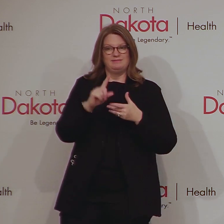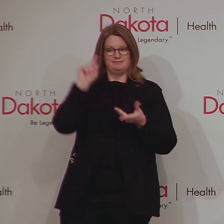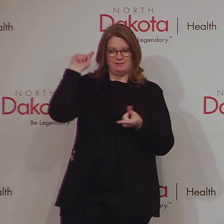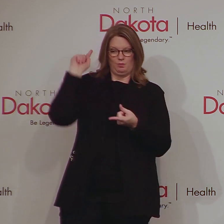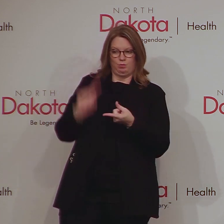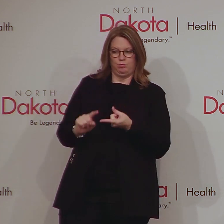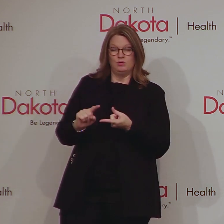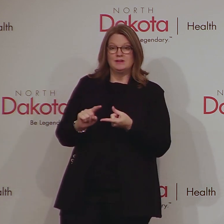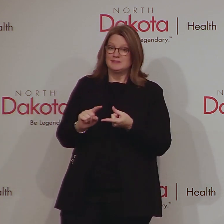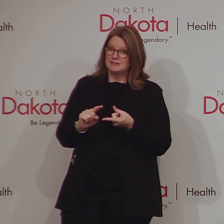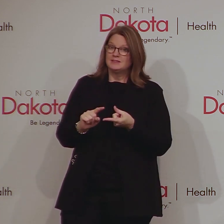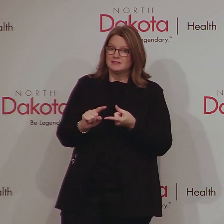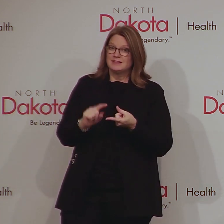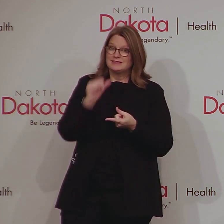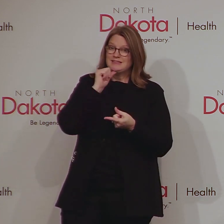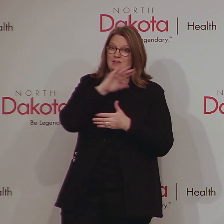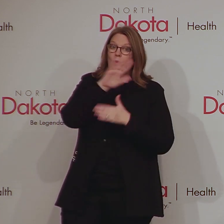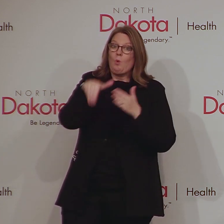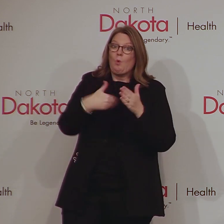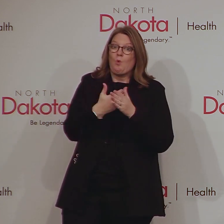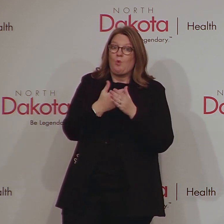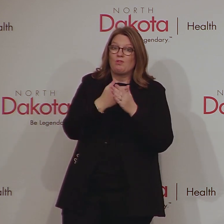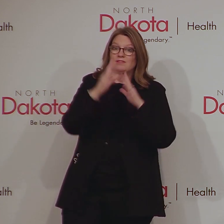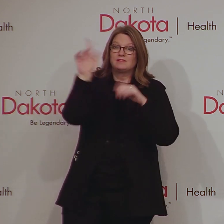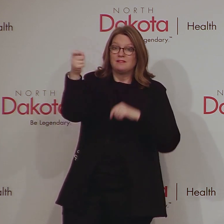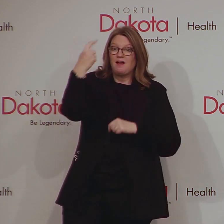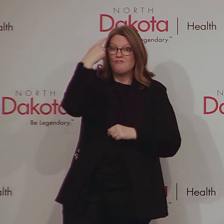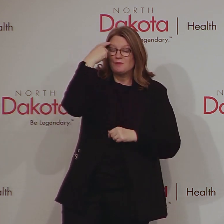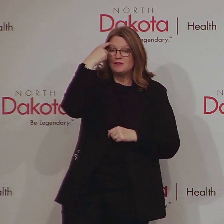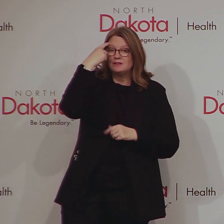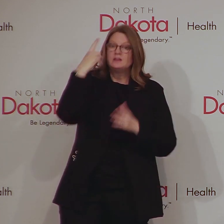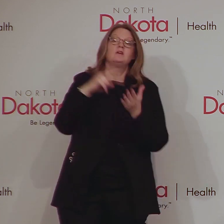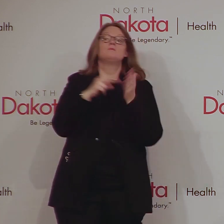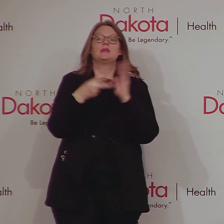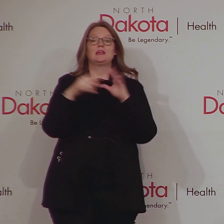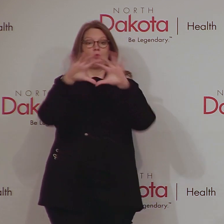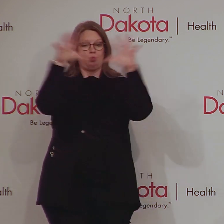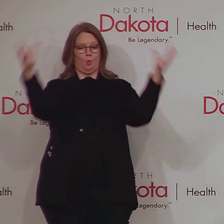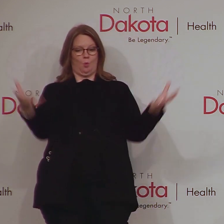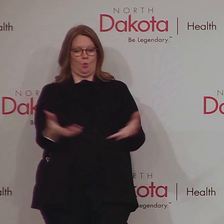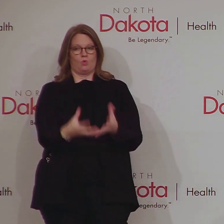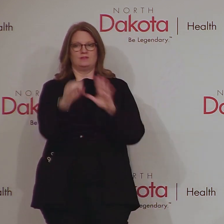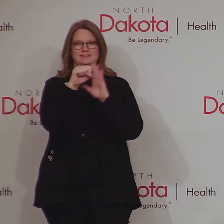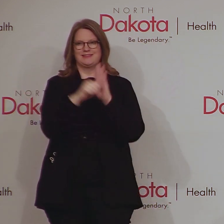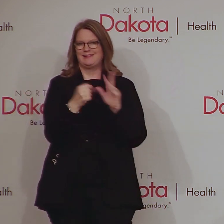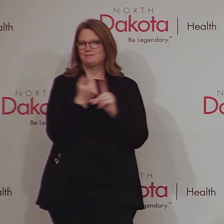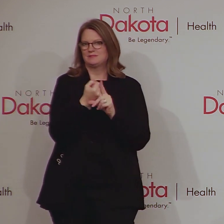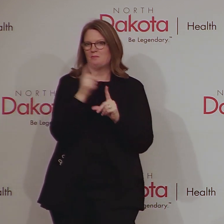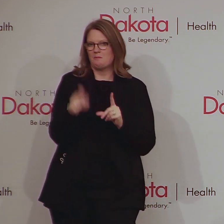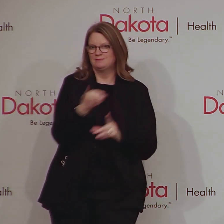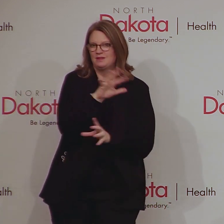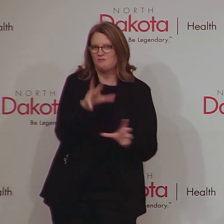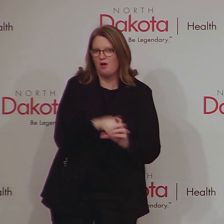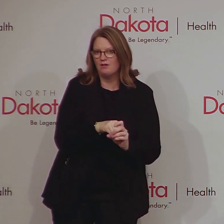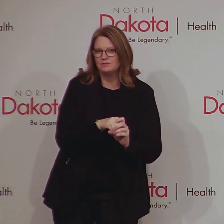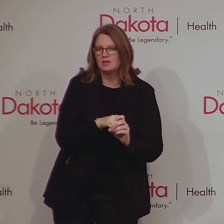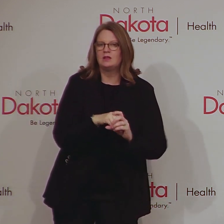an entire, not just whole of government, but whole of state approach. And we